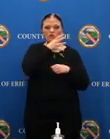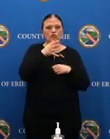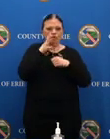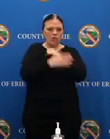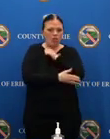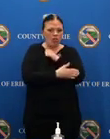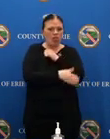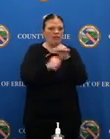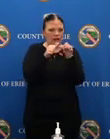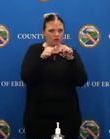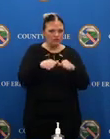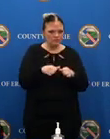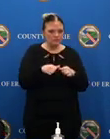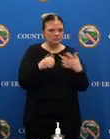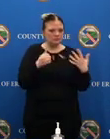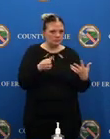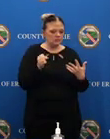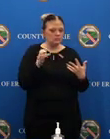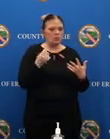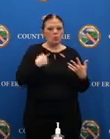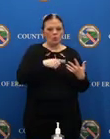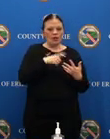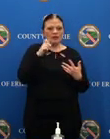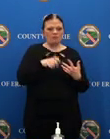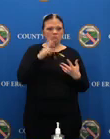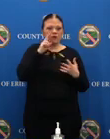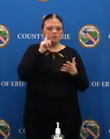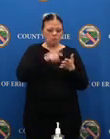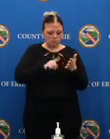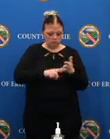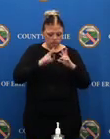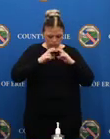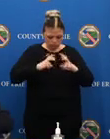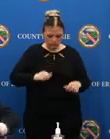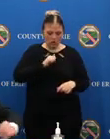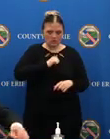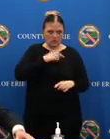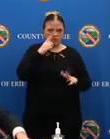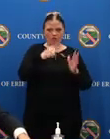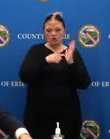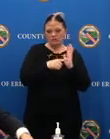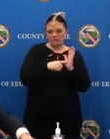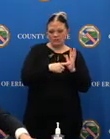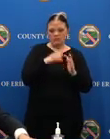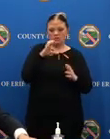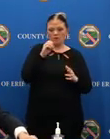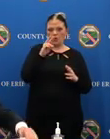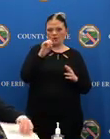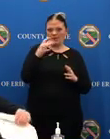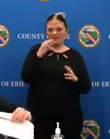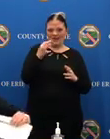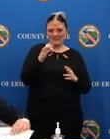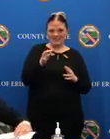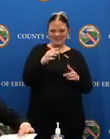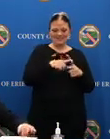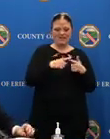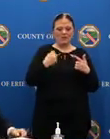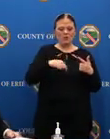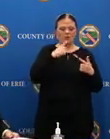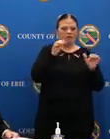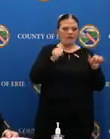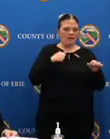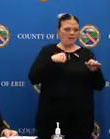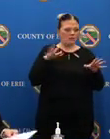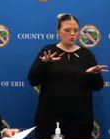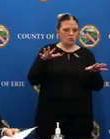areas, so that means that we have to monitor ourselves for signs and symptoms of COVID-19 so that we will be able to take